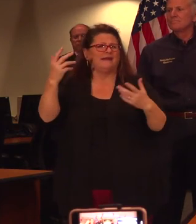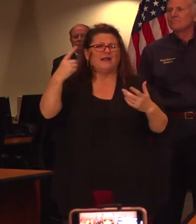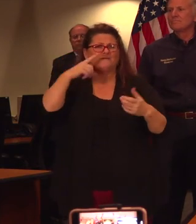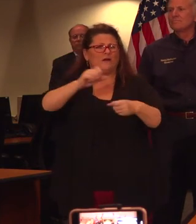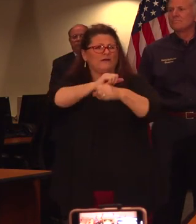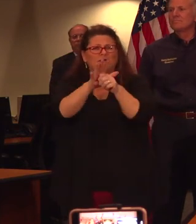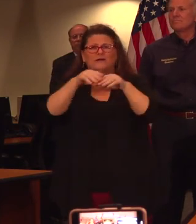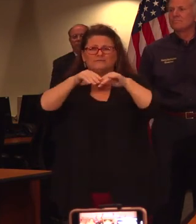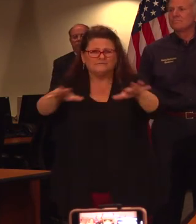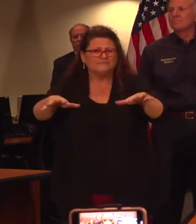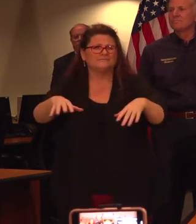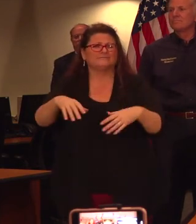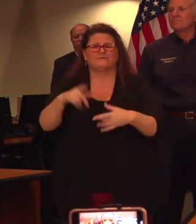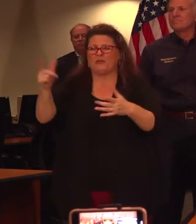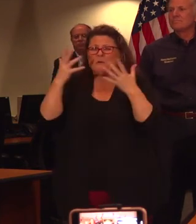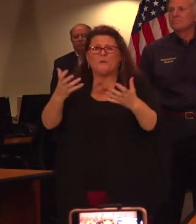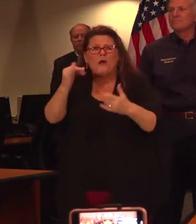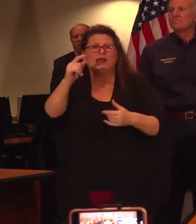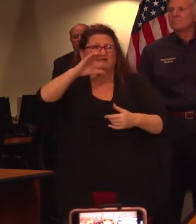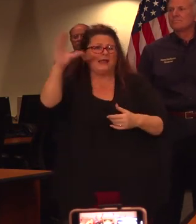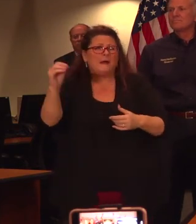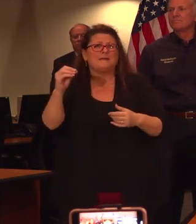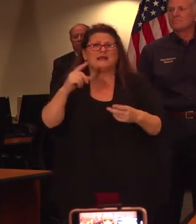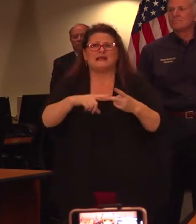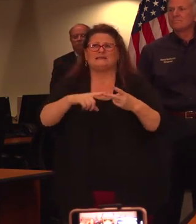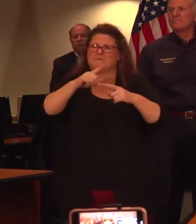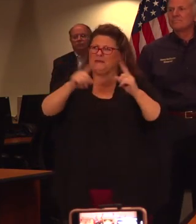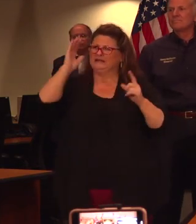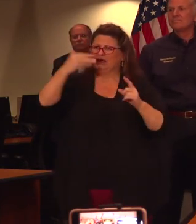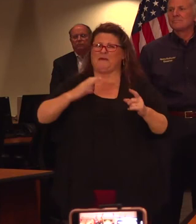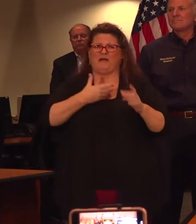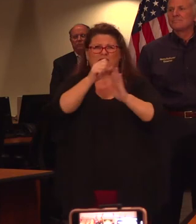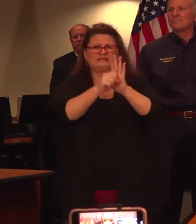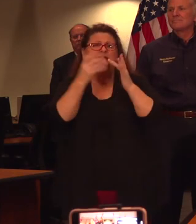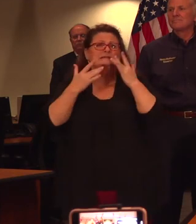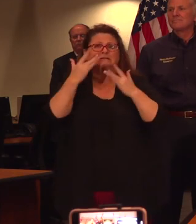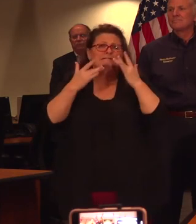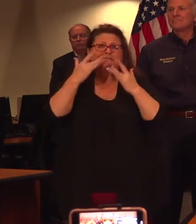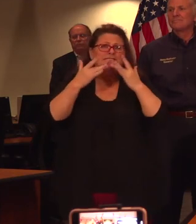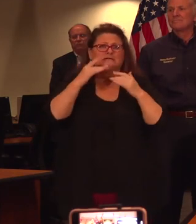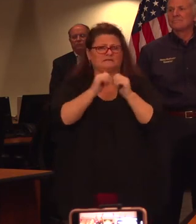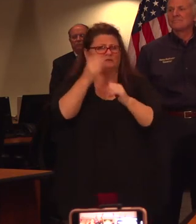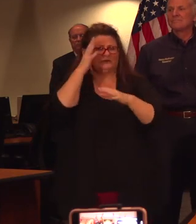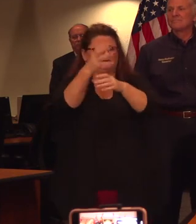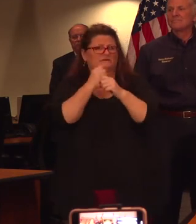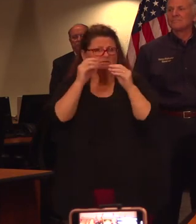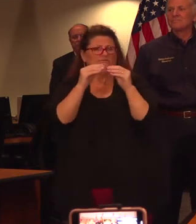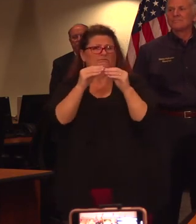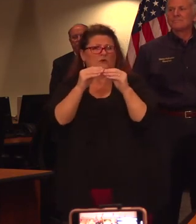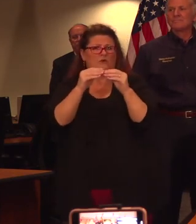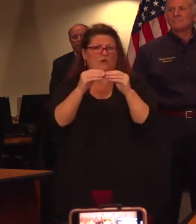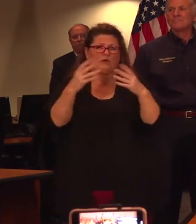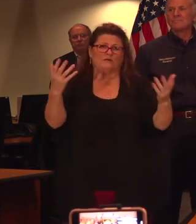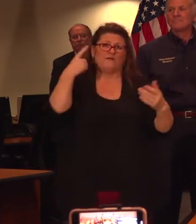these companies, you say, want testing at the front door, but we're still seeing kind of a shortage across our state. So what are the efforts to get more testing, whether antibody